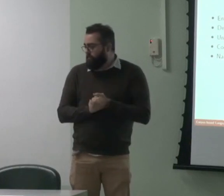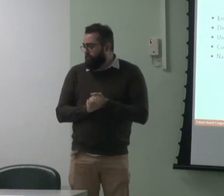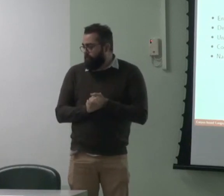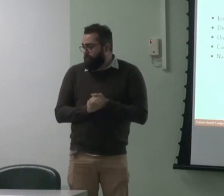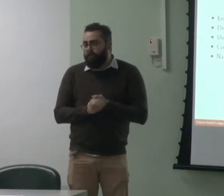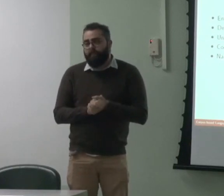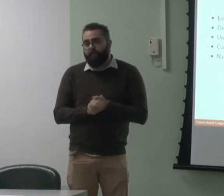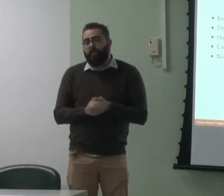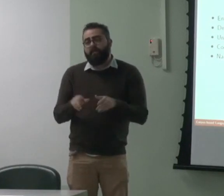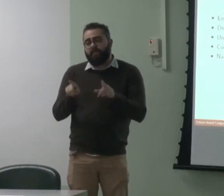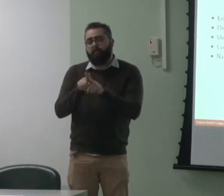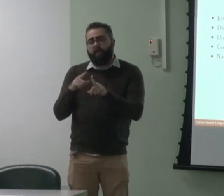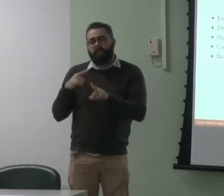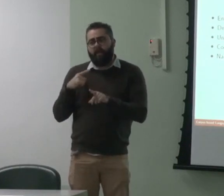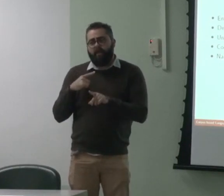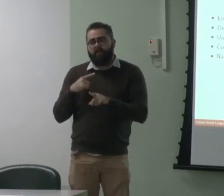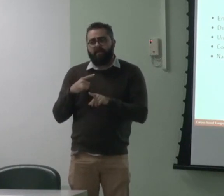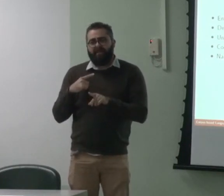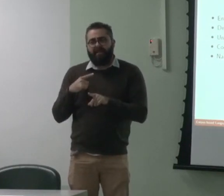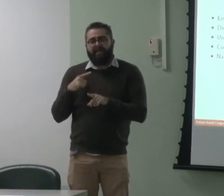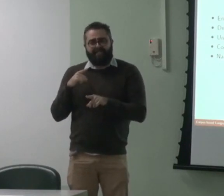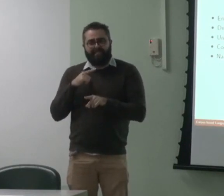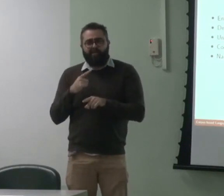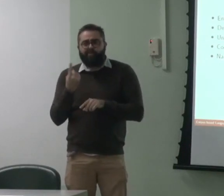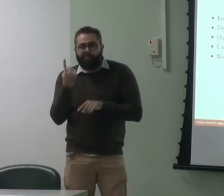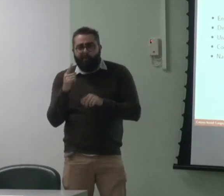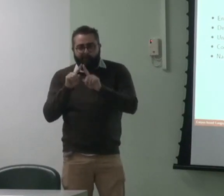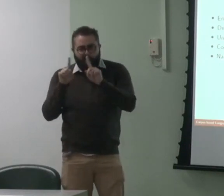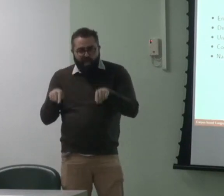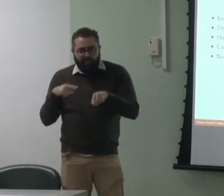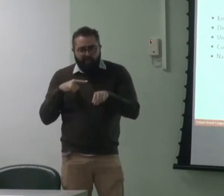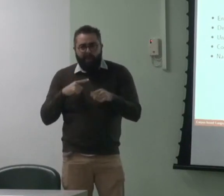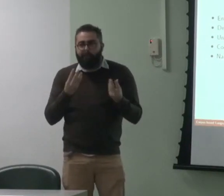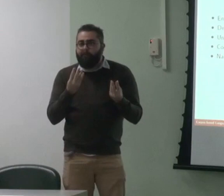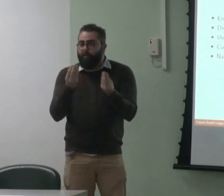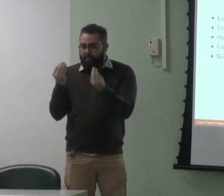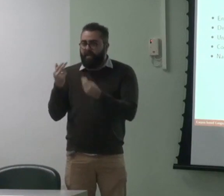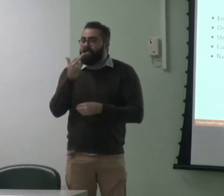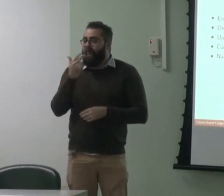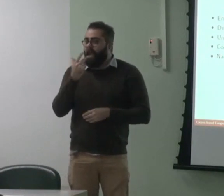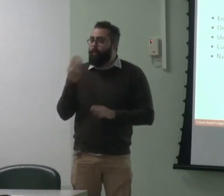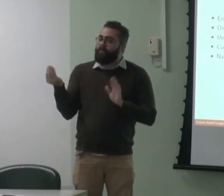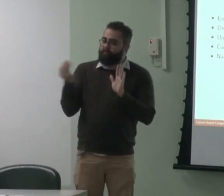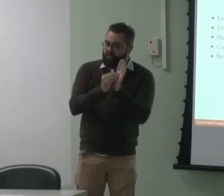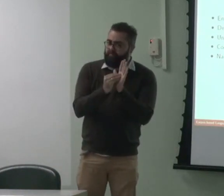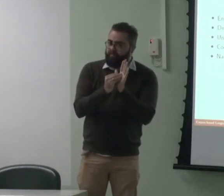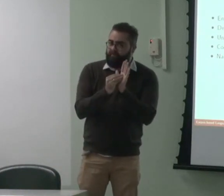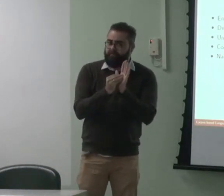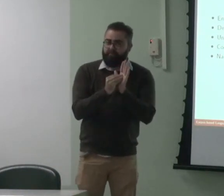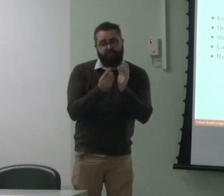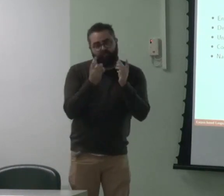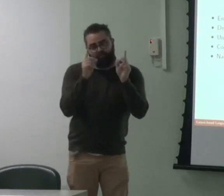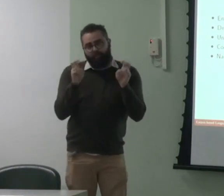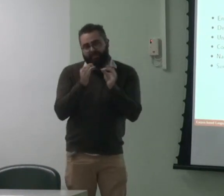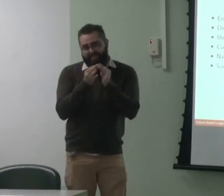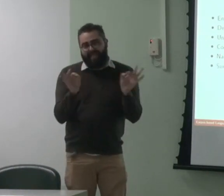least one project which tries to do it in many languages on top of UD annotated syntax.